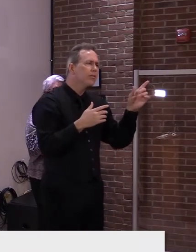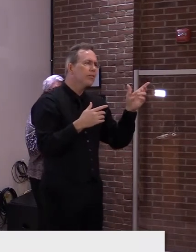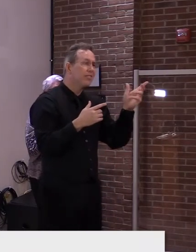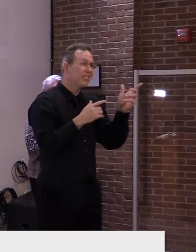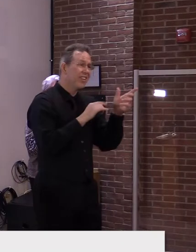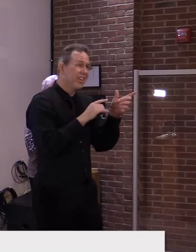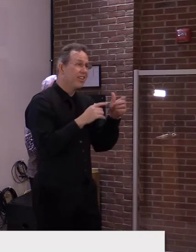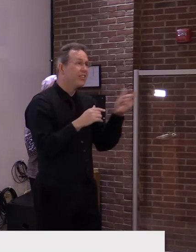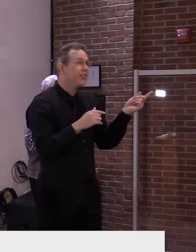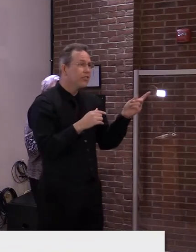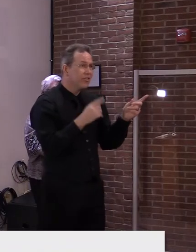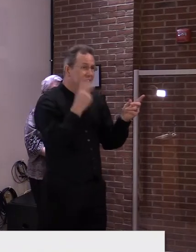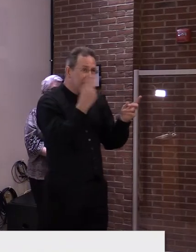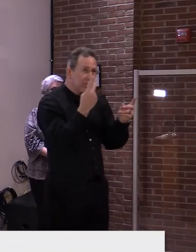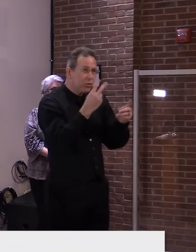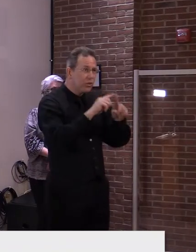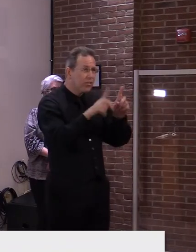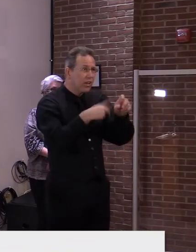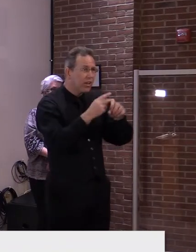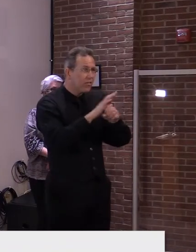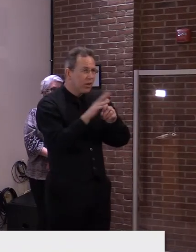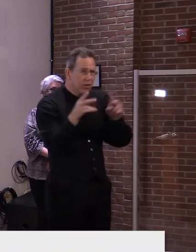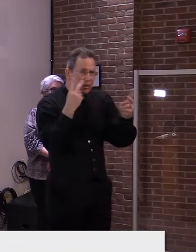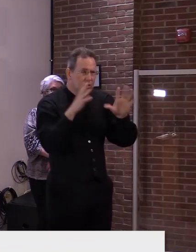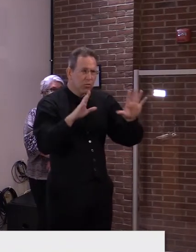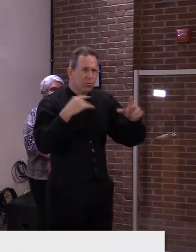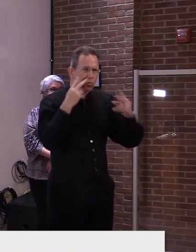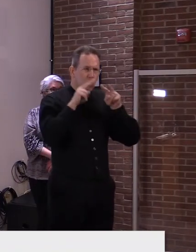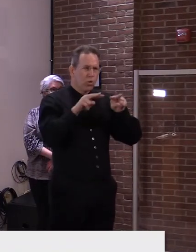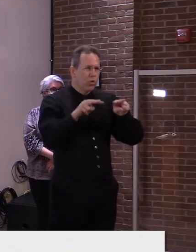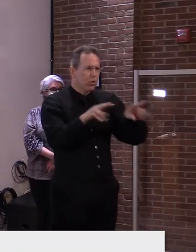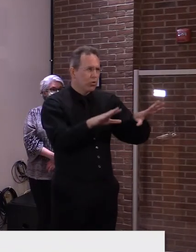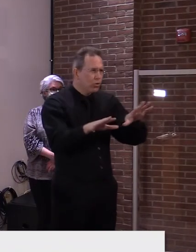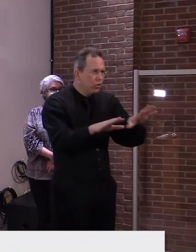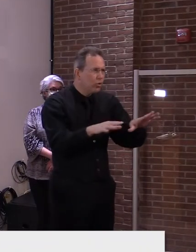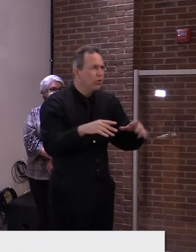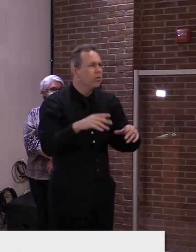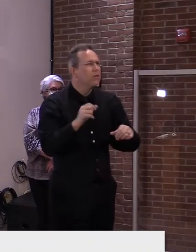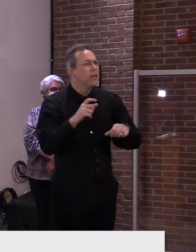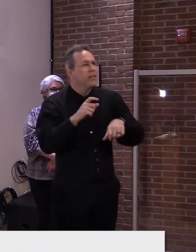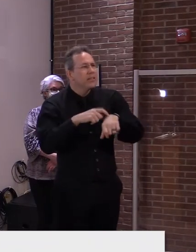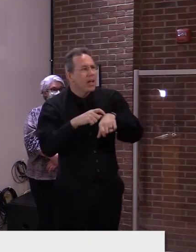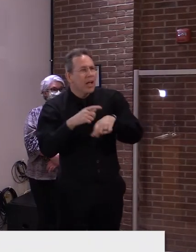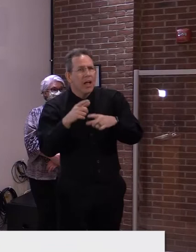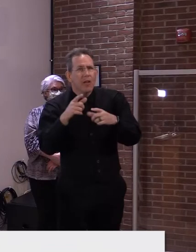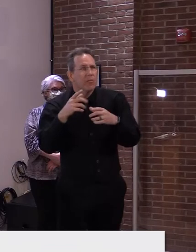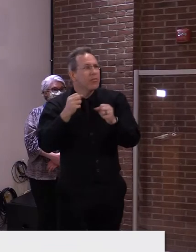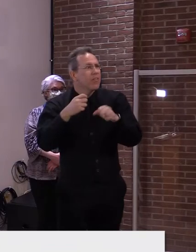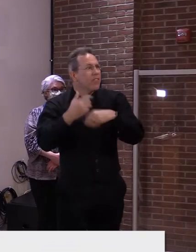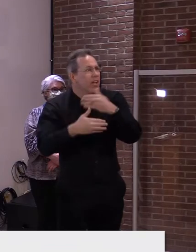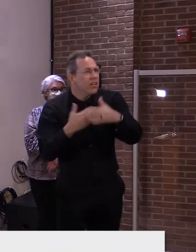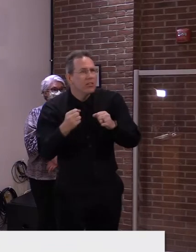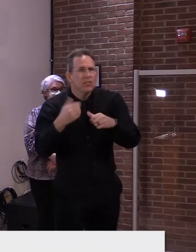were seen 8 times and 3 times for each of those variants. Is that clear?